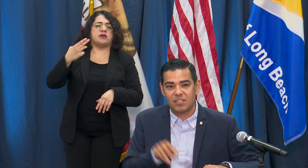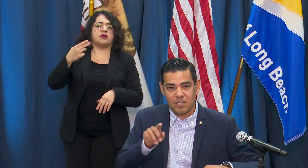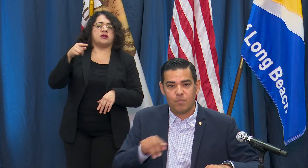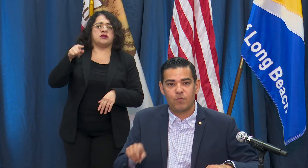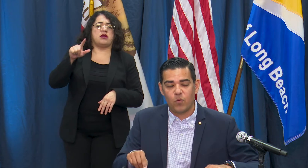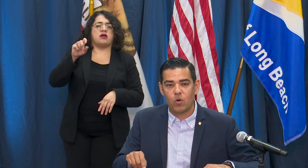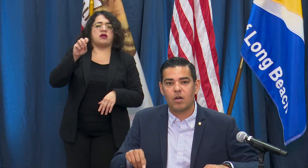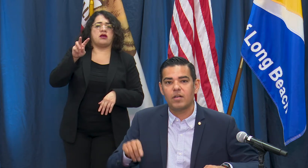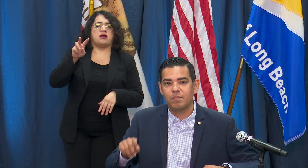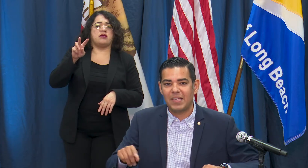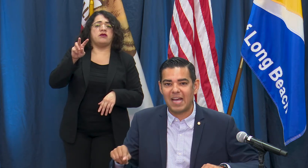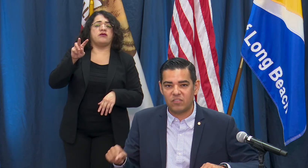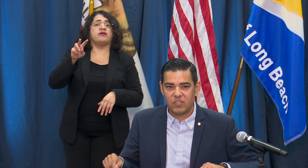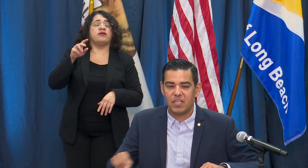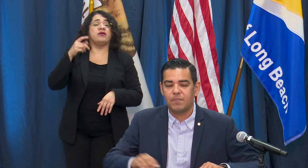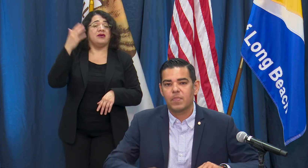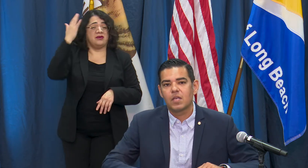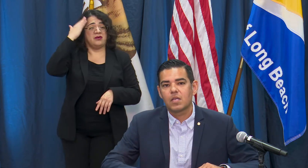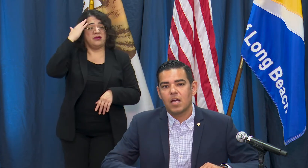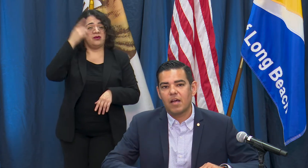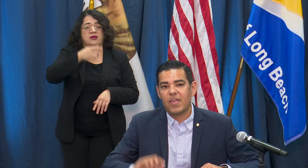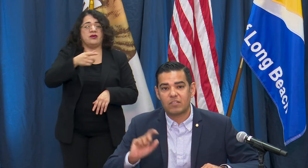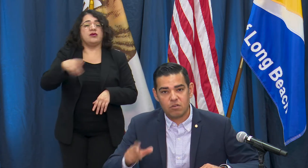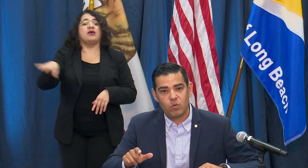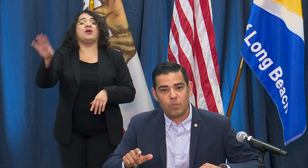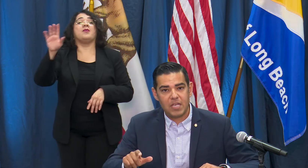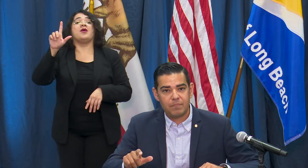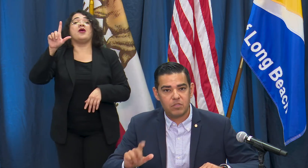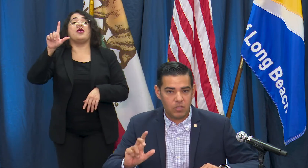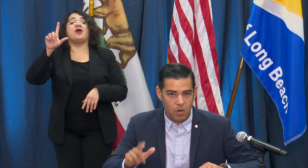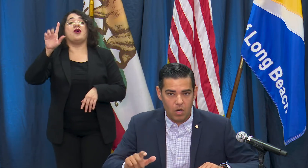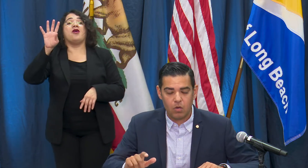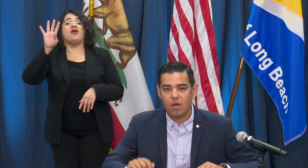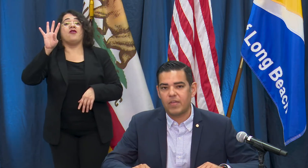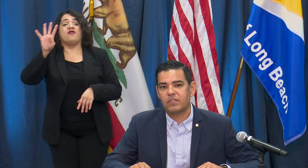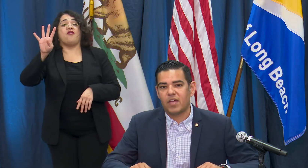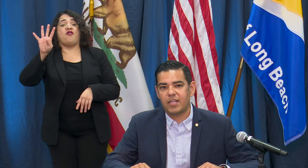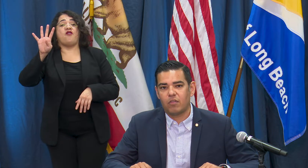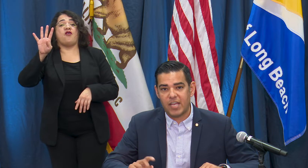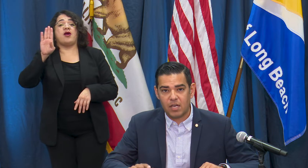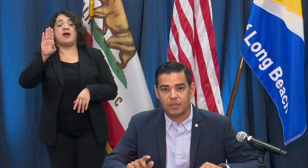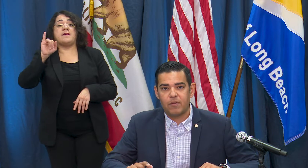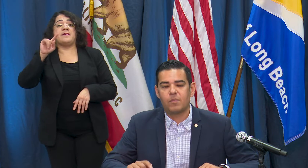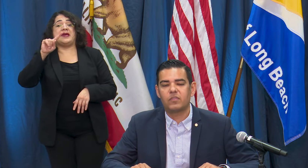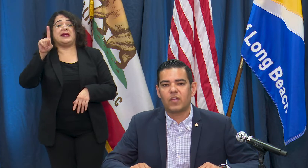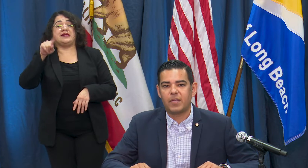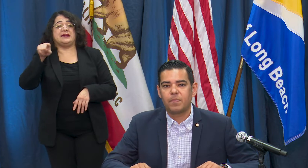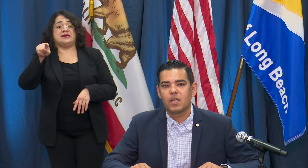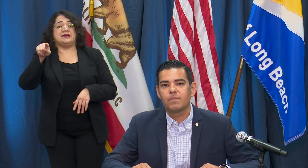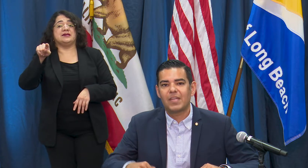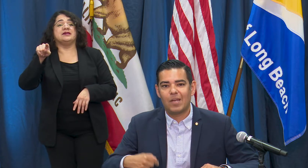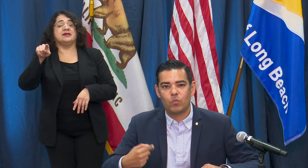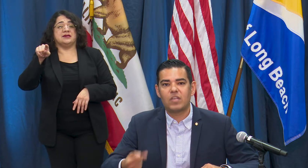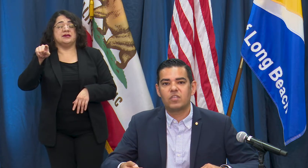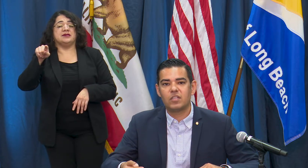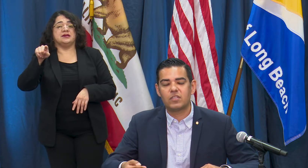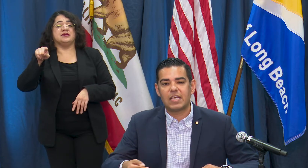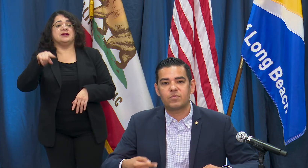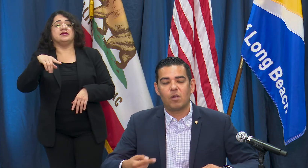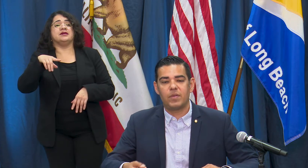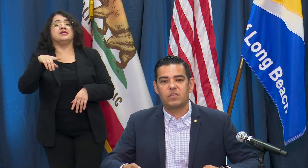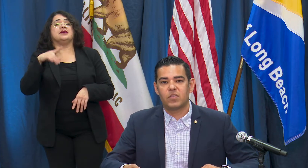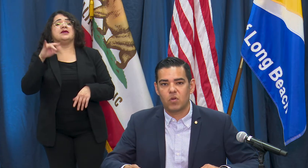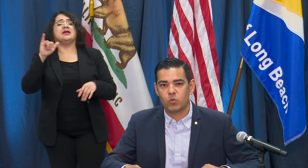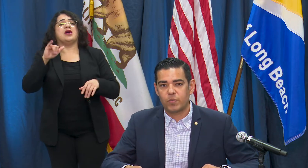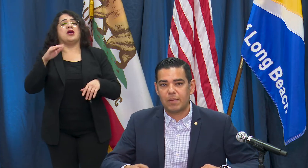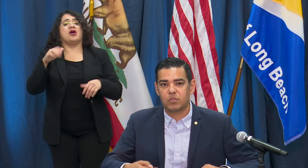longbeach.gov/biz. That's the number 4, B-I-Z. That survey will be up tomorrow on that site, on the economic development site. And residents and